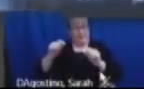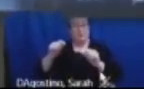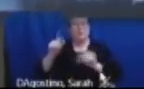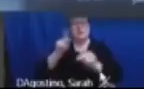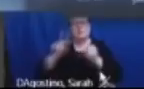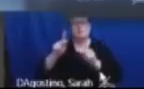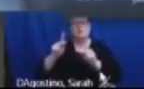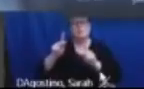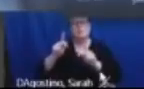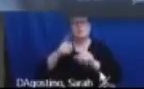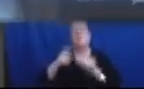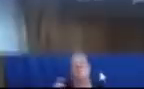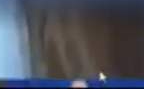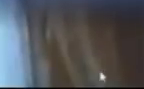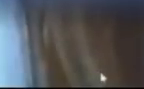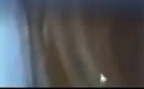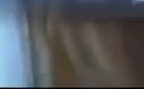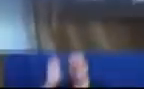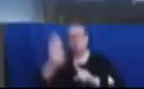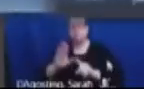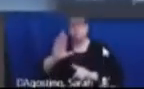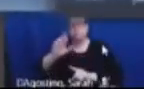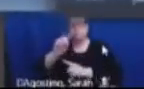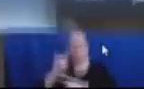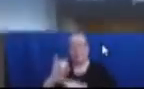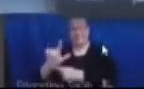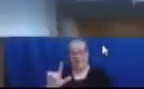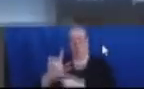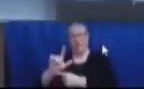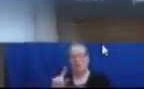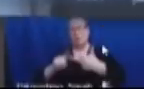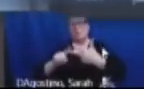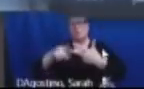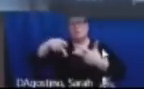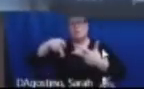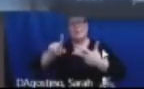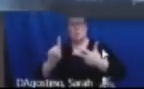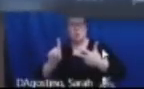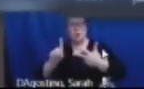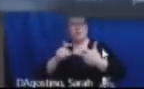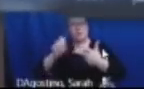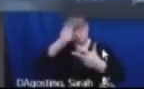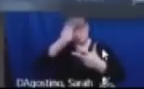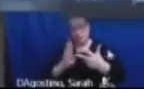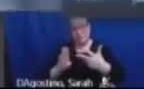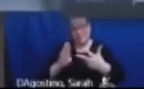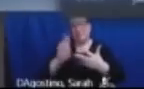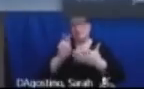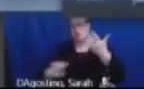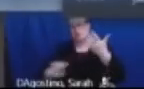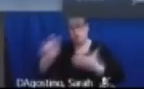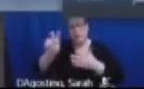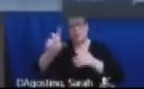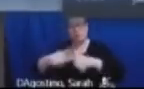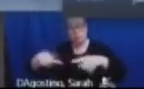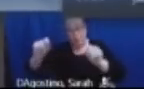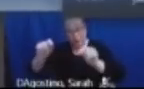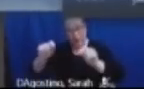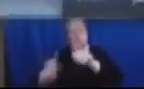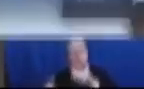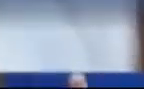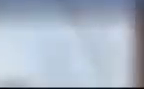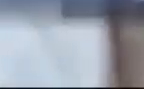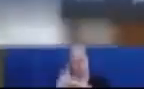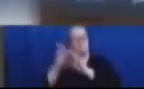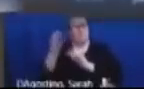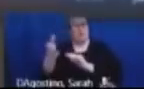coming from Brazil, and that one's called the P1. That what we know so far is that